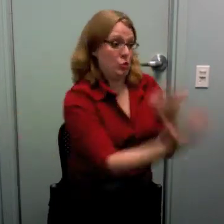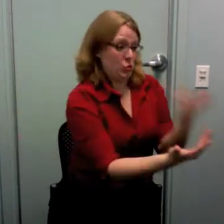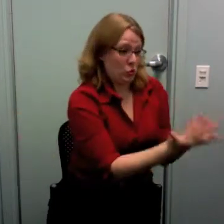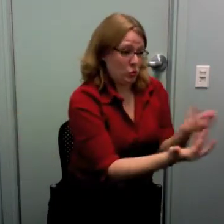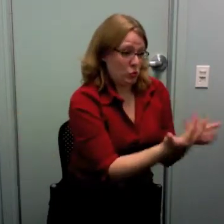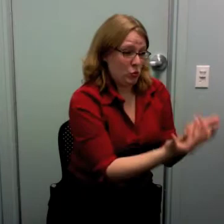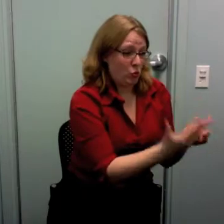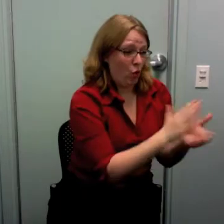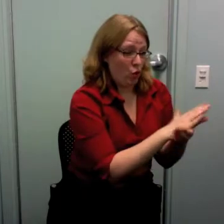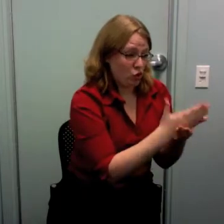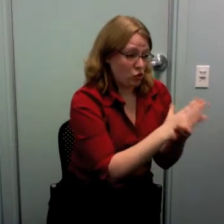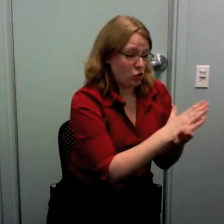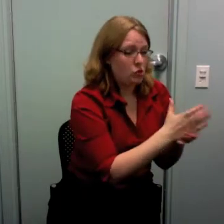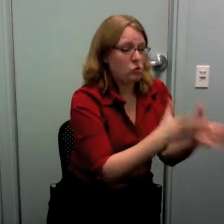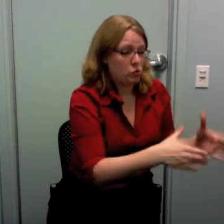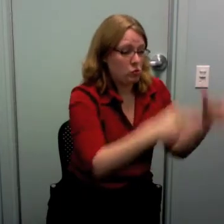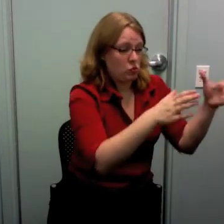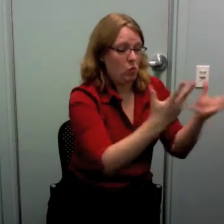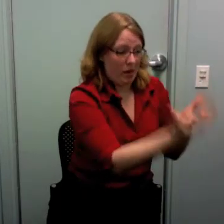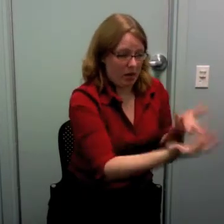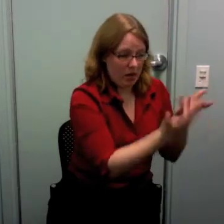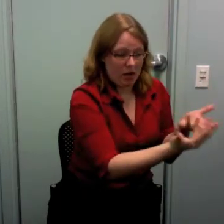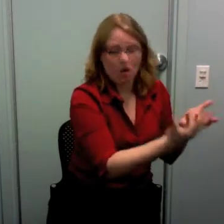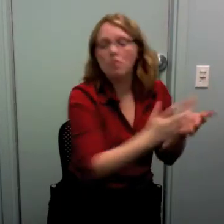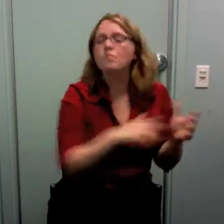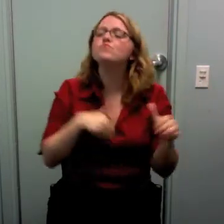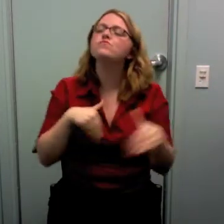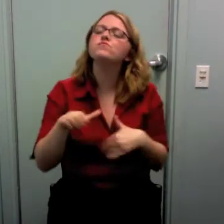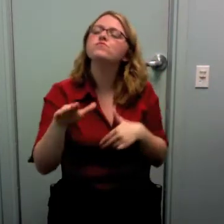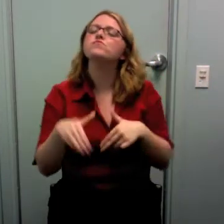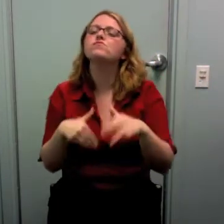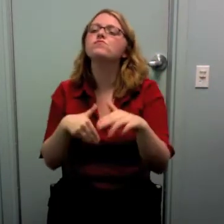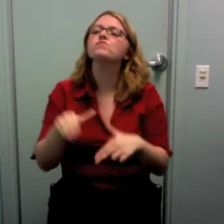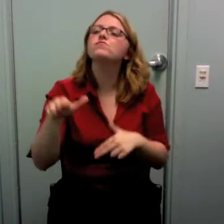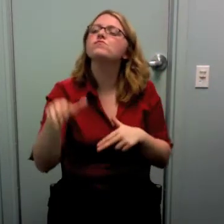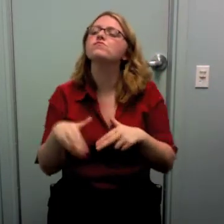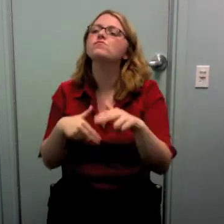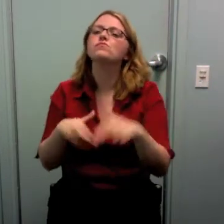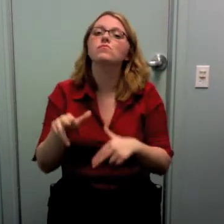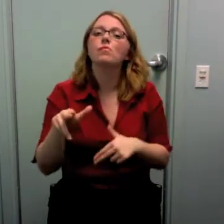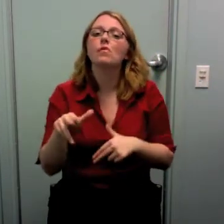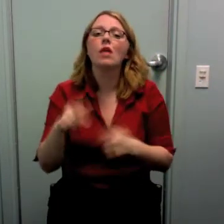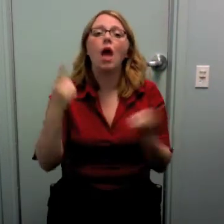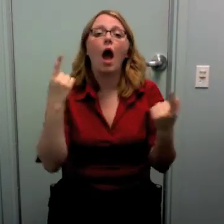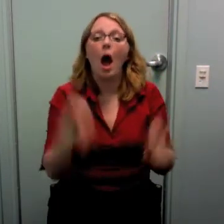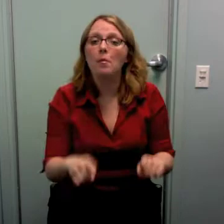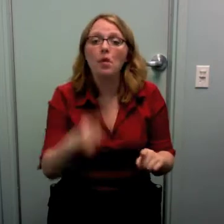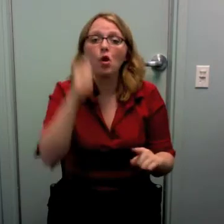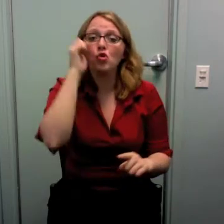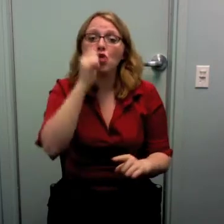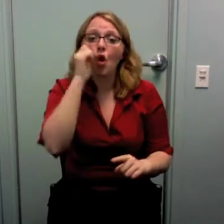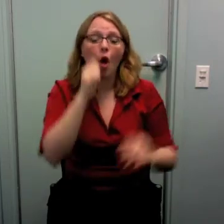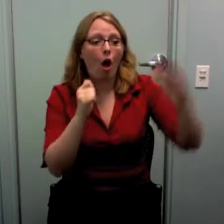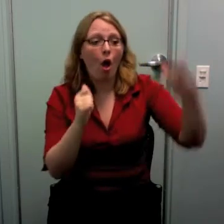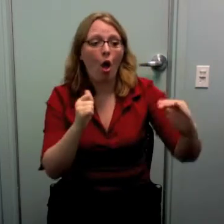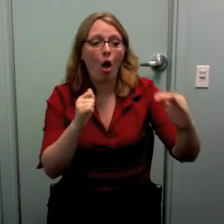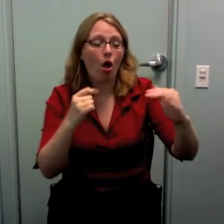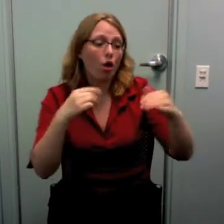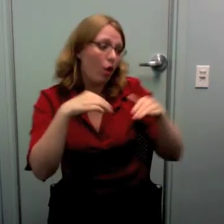eat it too soon. And while they were walking, a little girl came into the house. This little